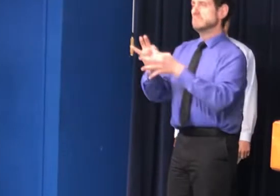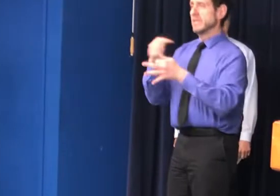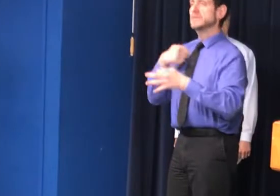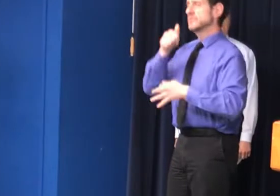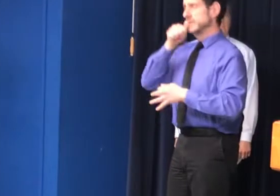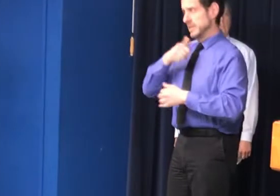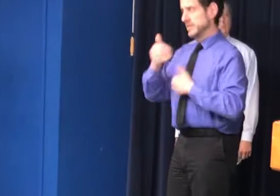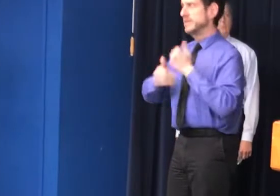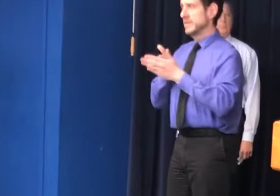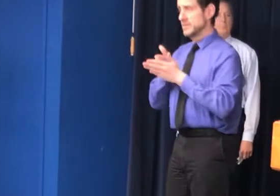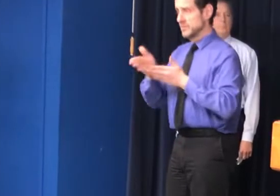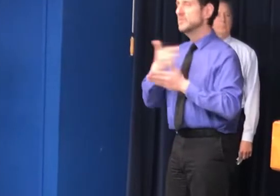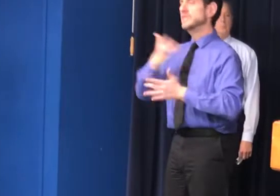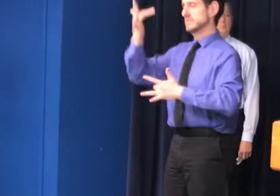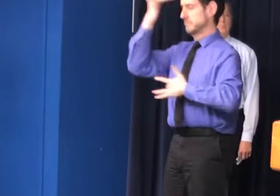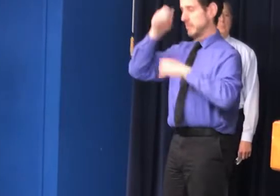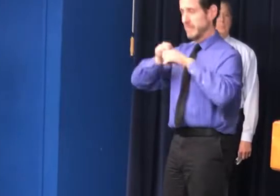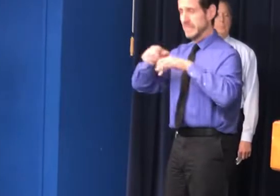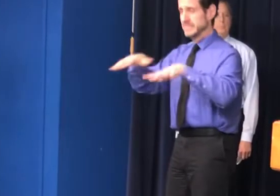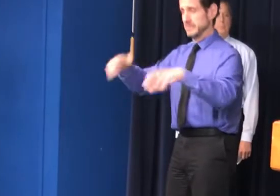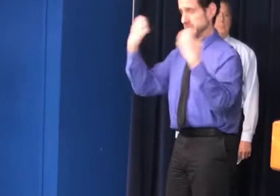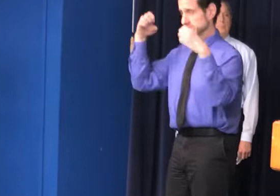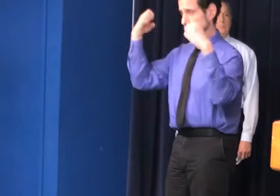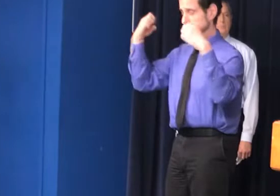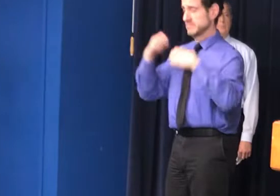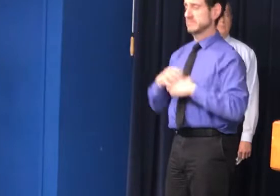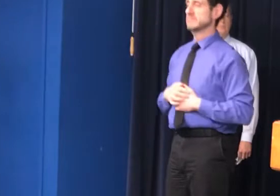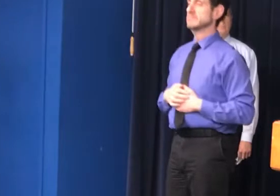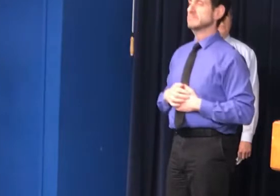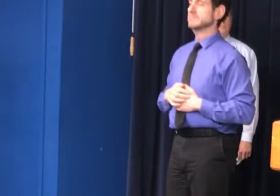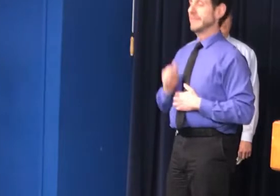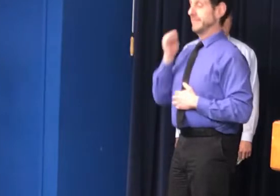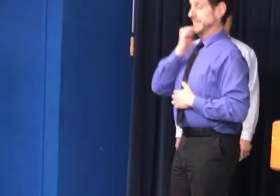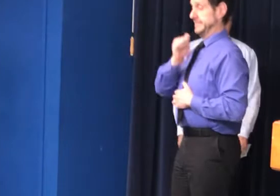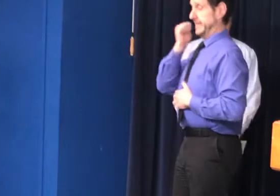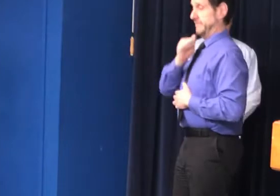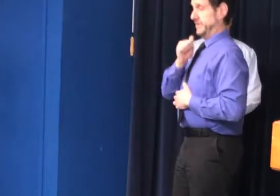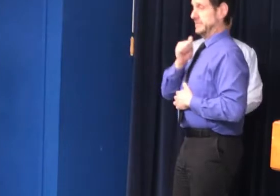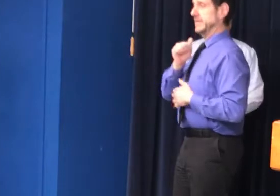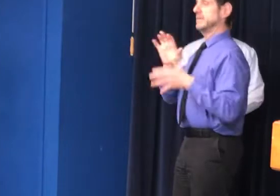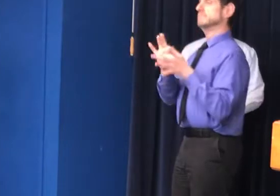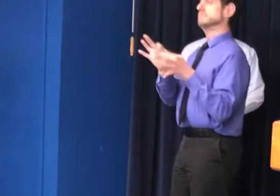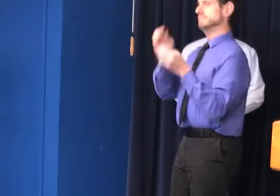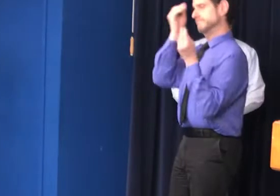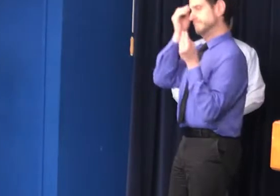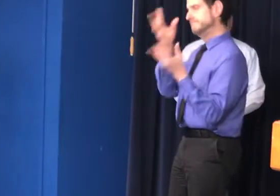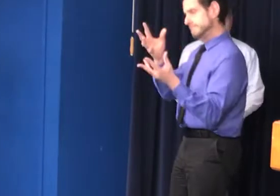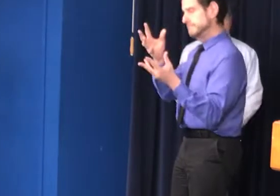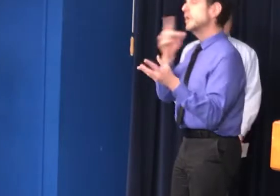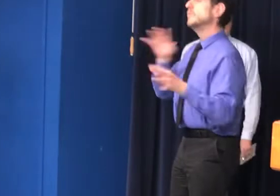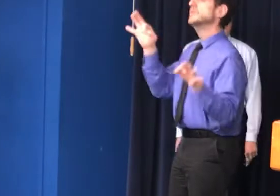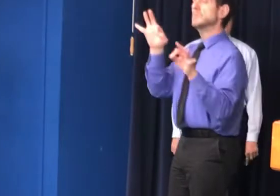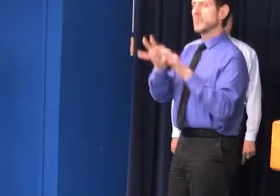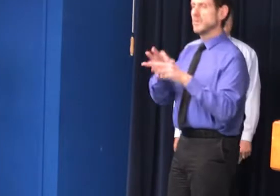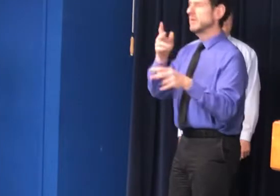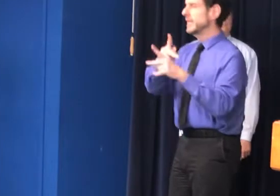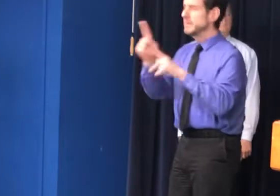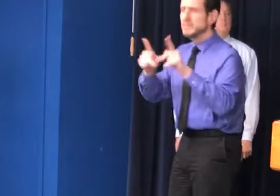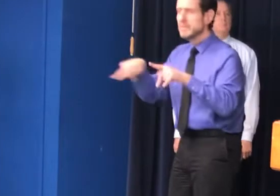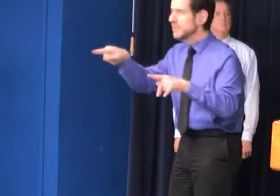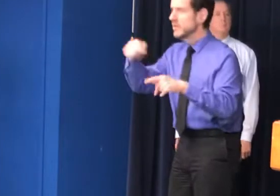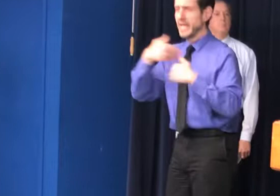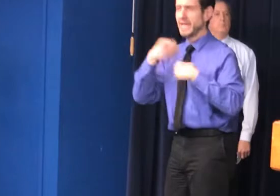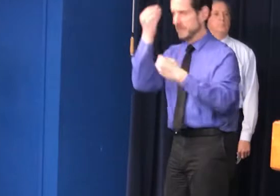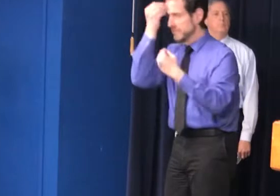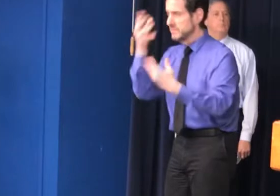this pandemic. These daily updates are critical in keeping Illinois informed. As difficult as